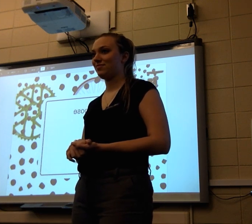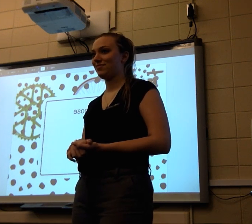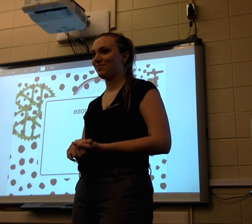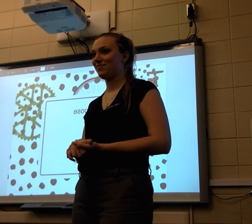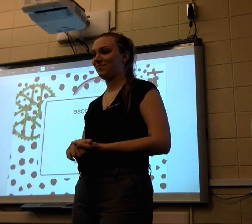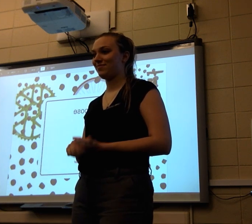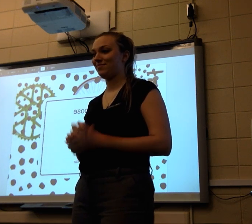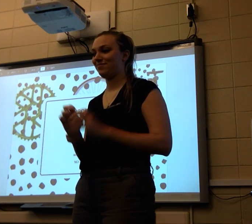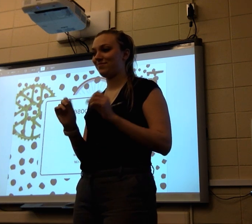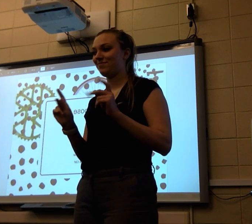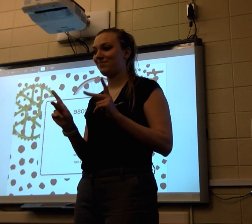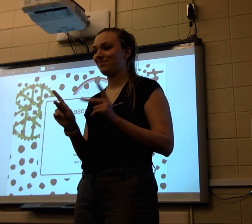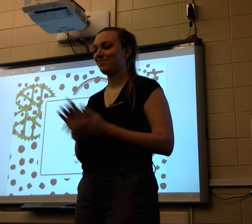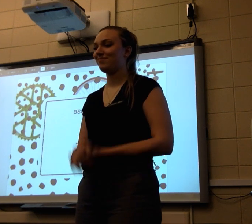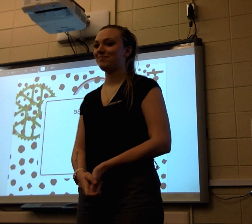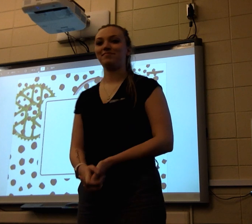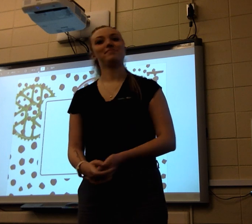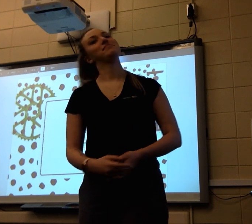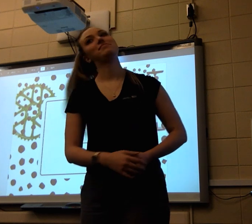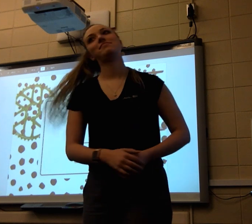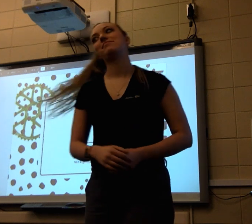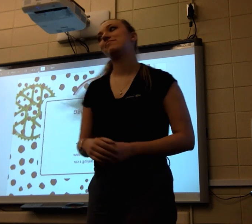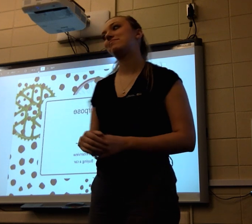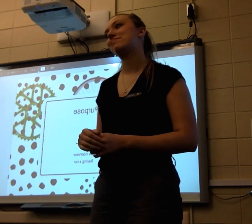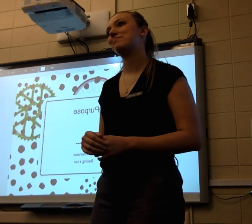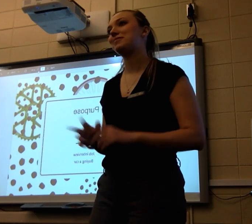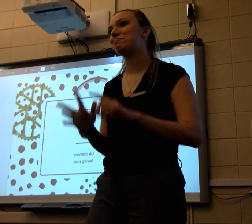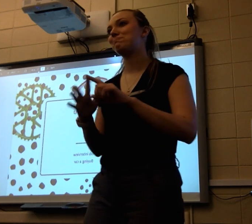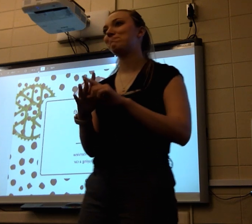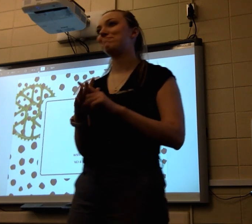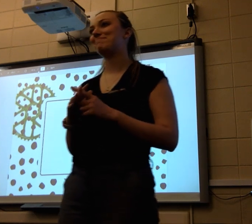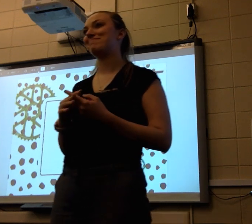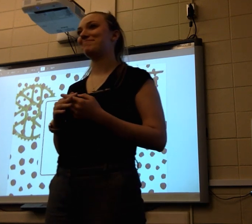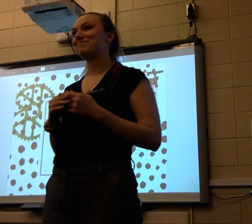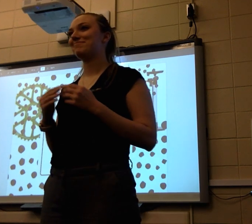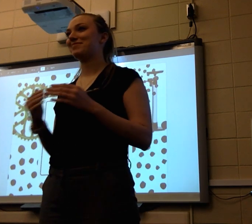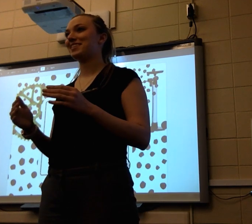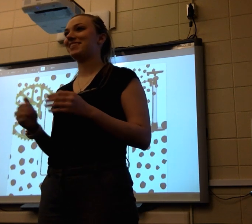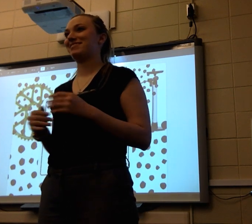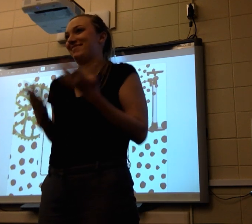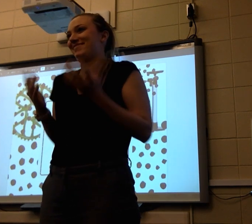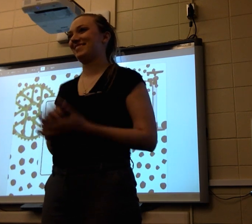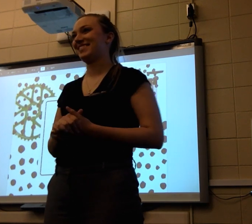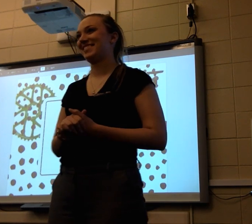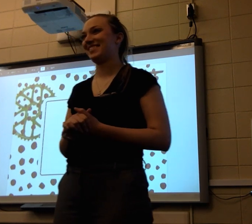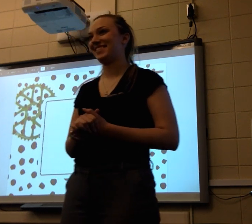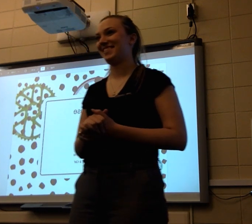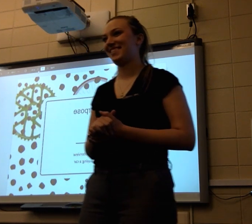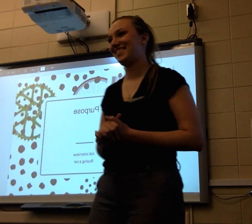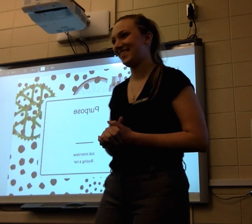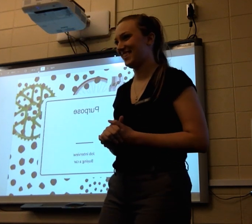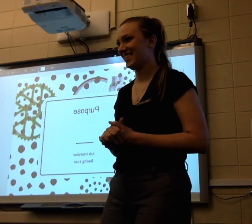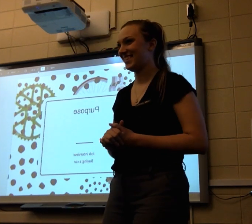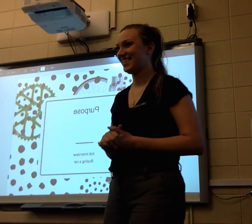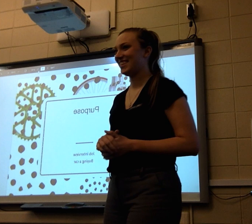All right. Let's resume our conversation. Another thing about discourse maps. So we talked